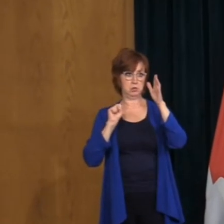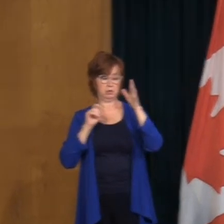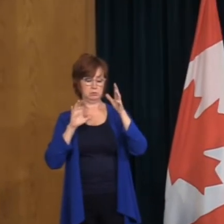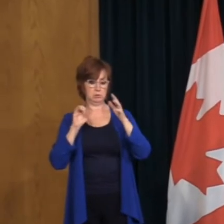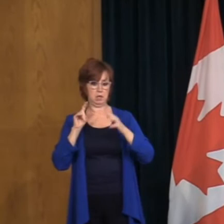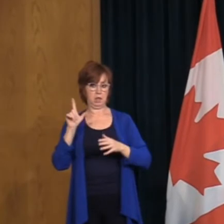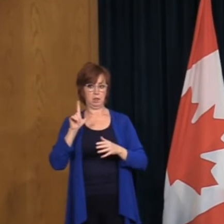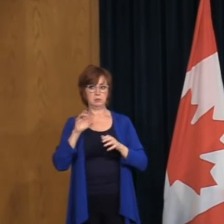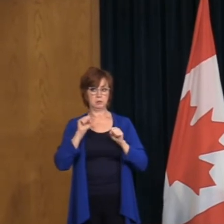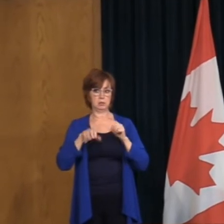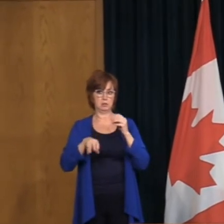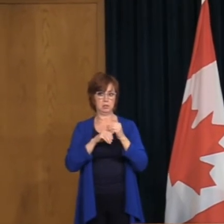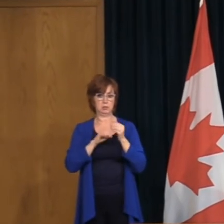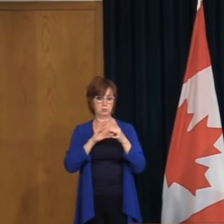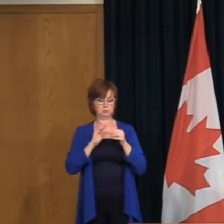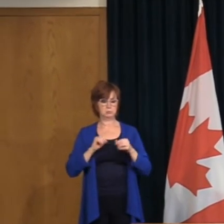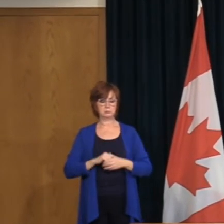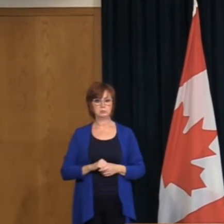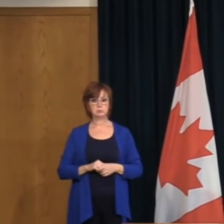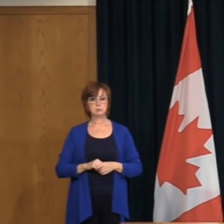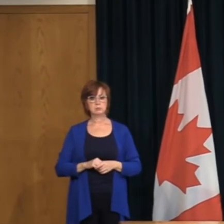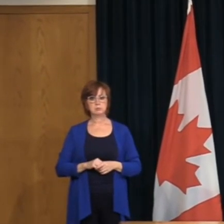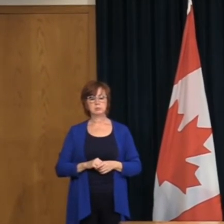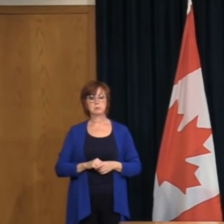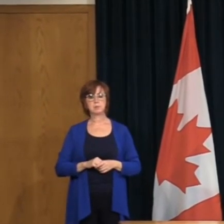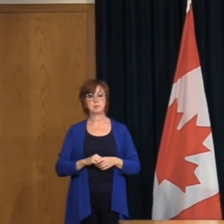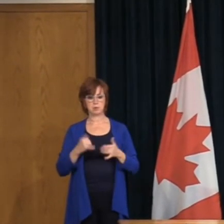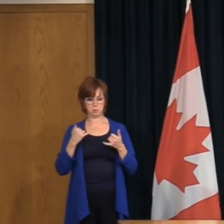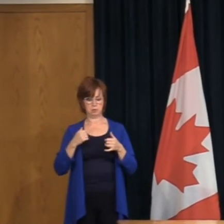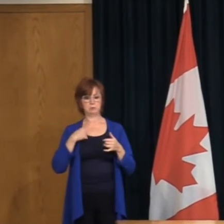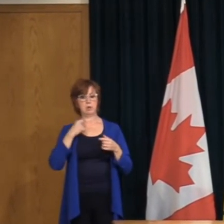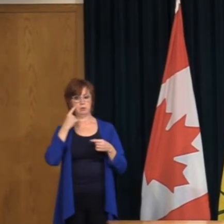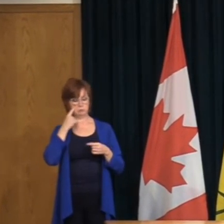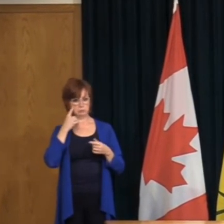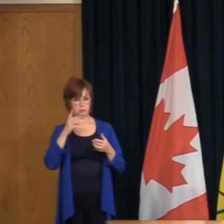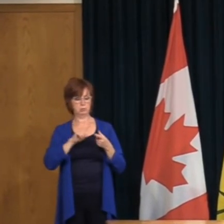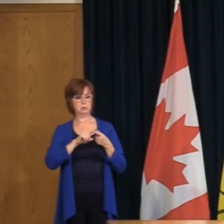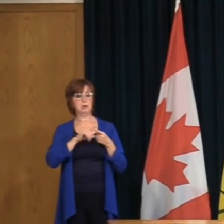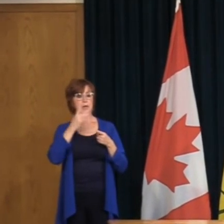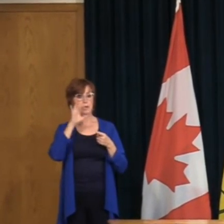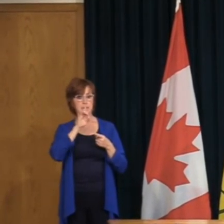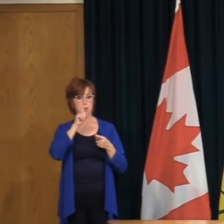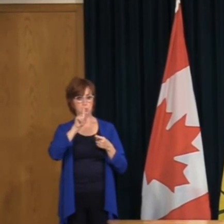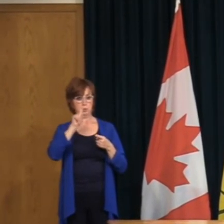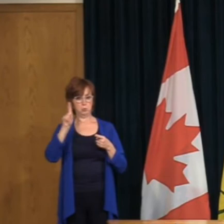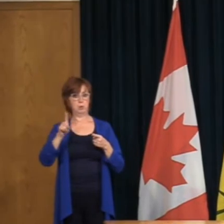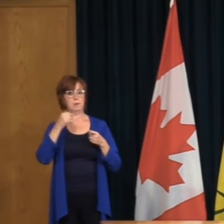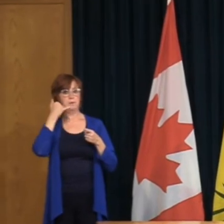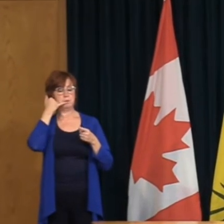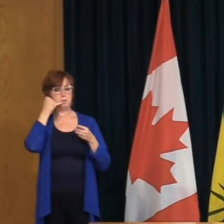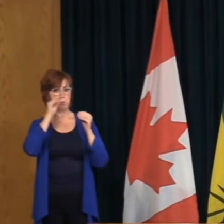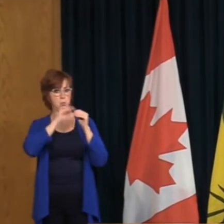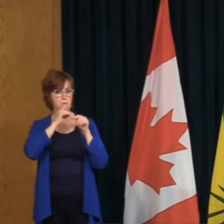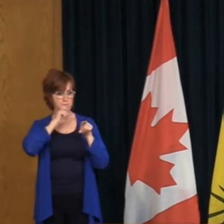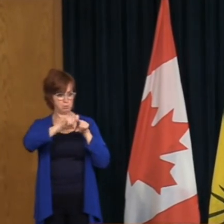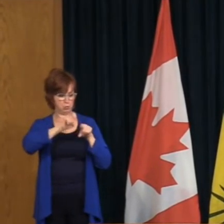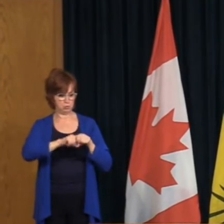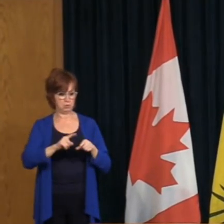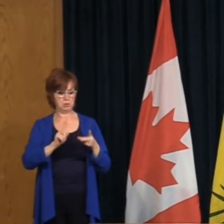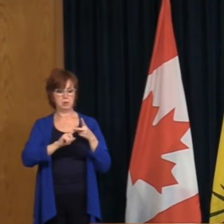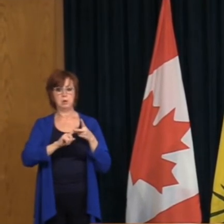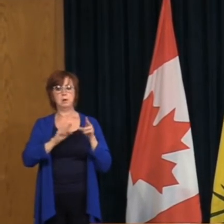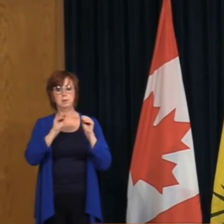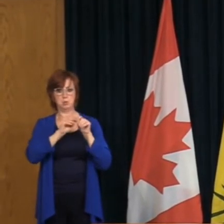I think from what I've seen, there's more calls going to 811, there's an increase in testing, but I think, like you discussed